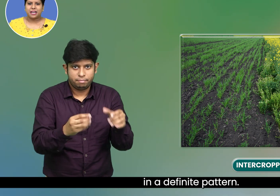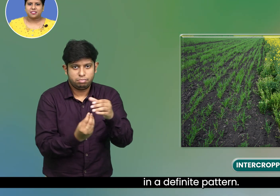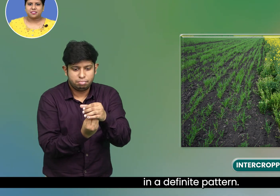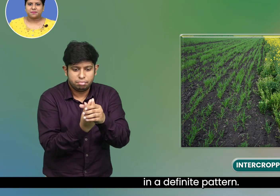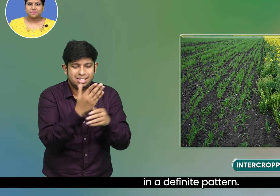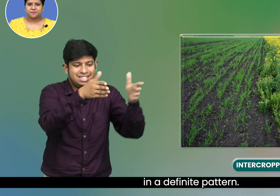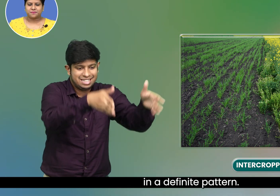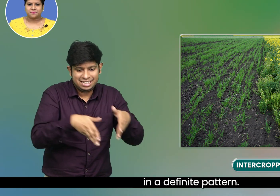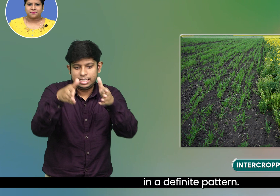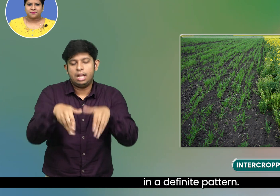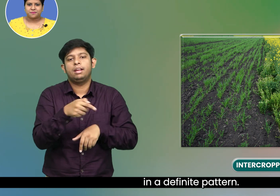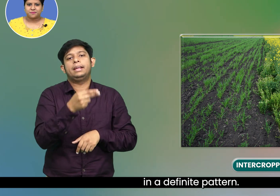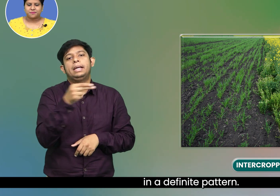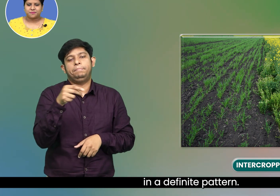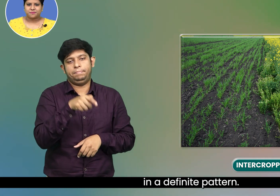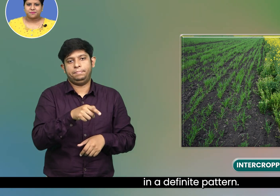definite pattern.